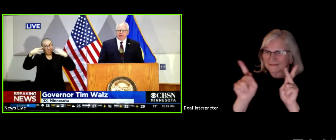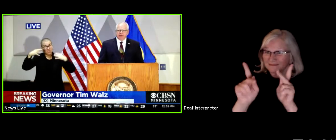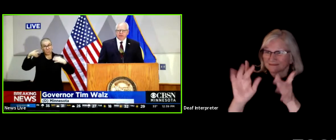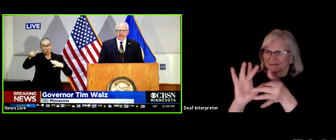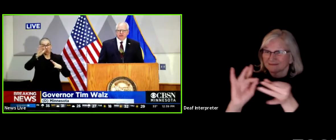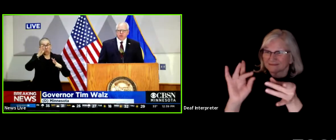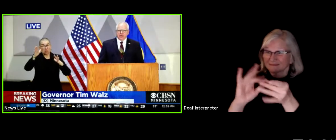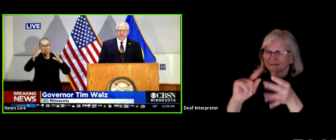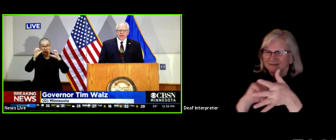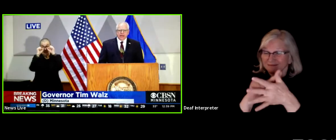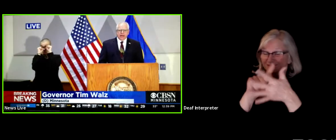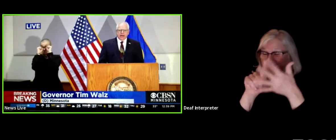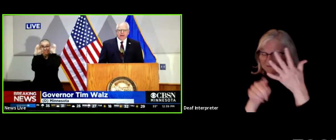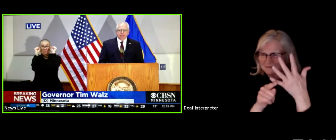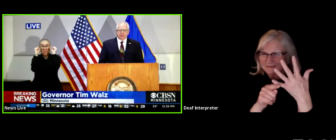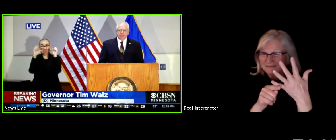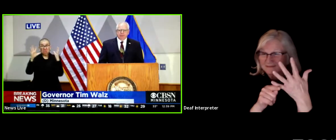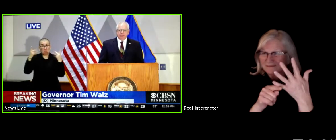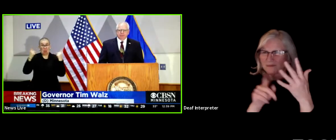that happened last week.